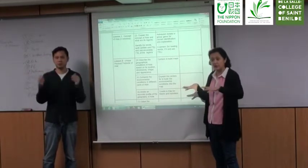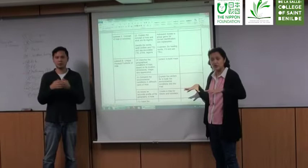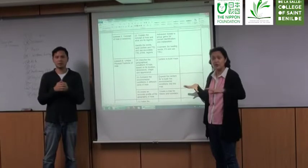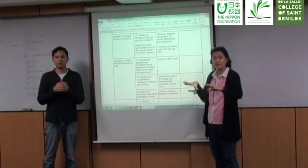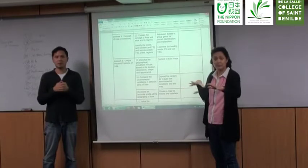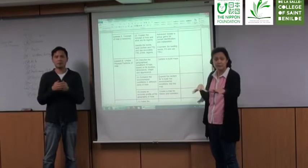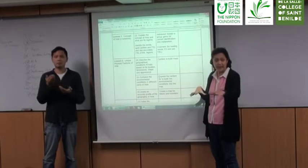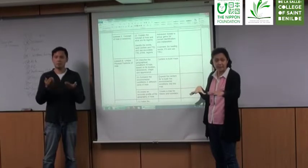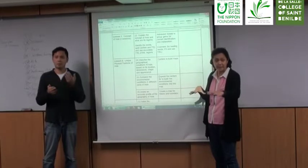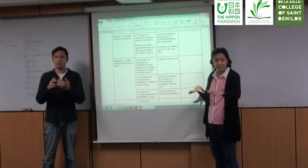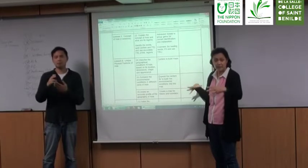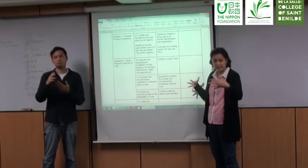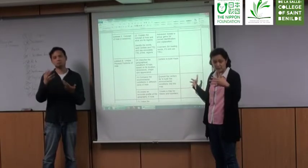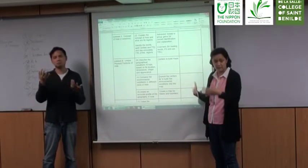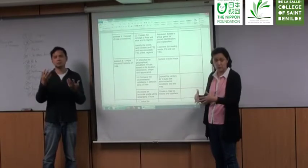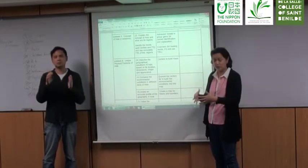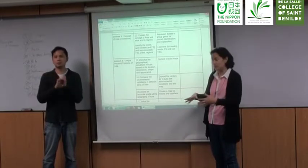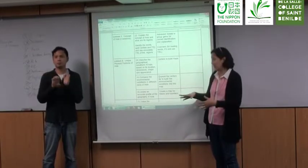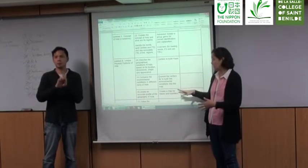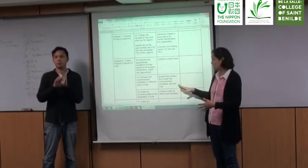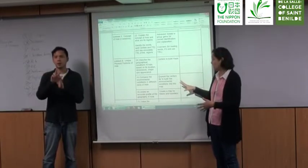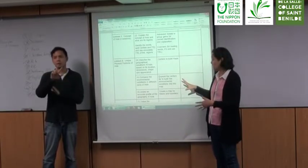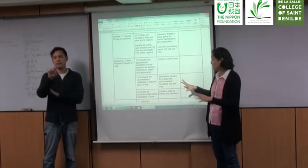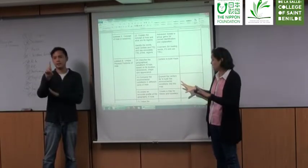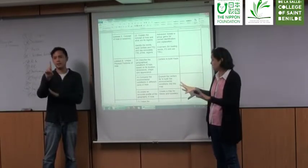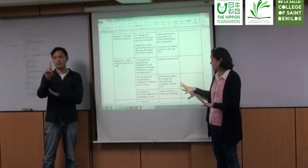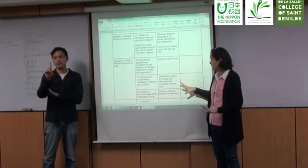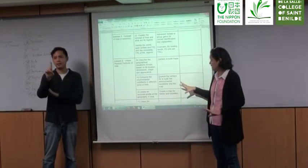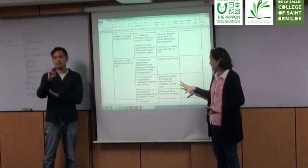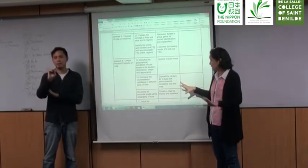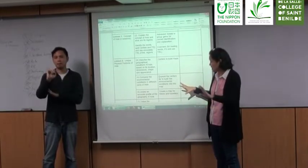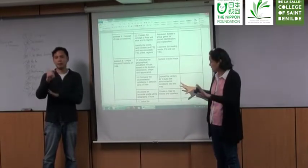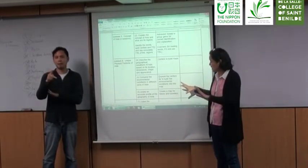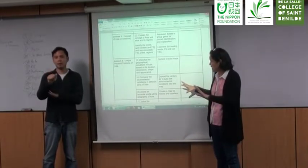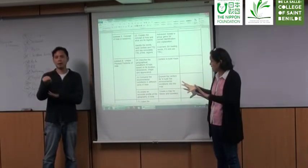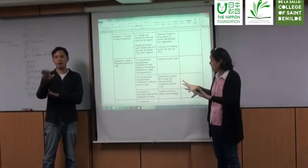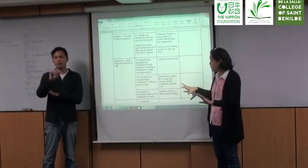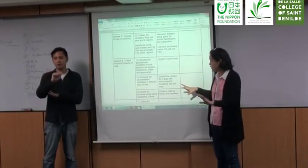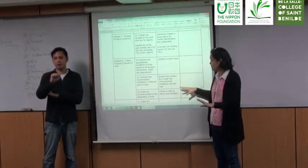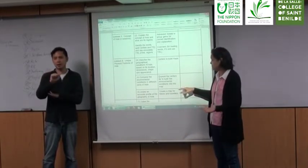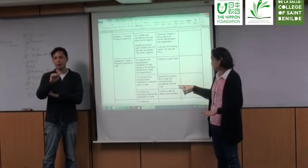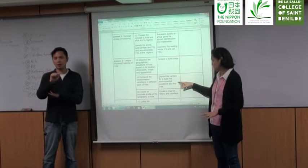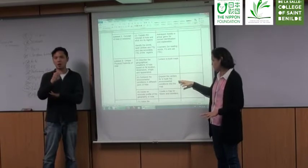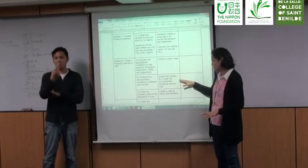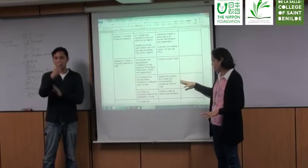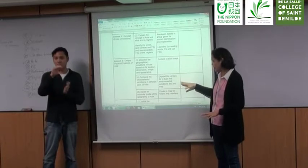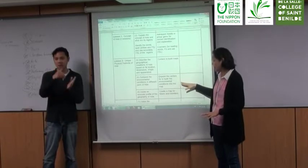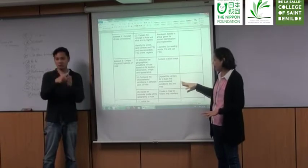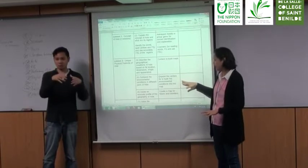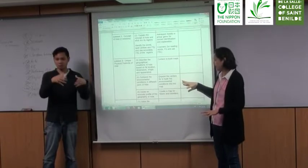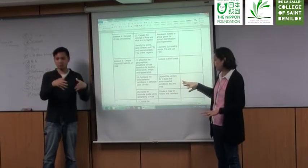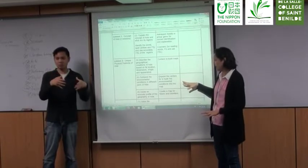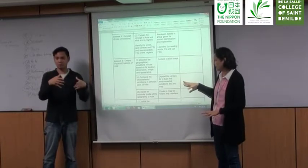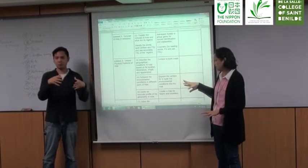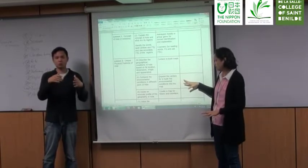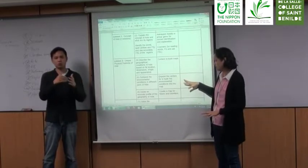3D version of the map that is focused on the Asian region. And